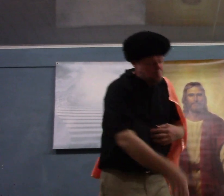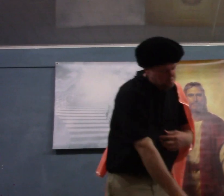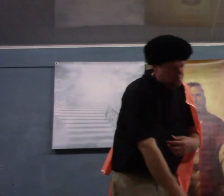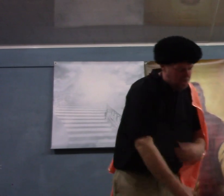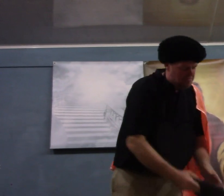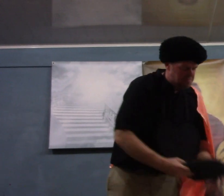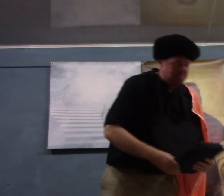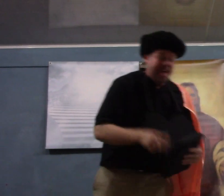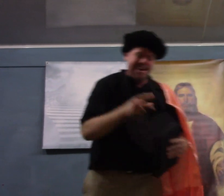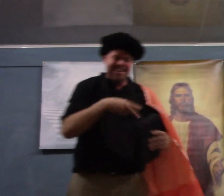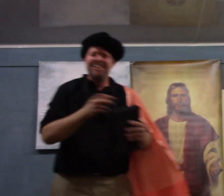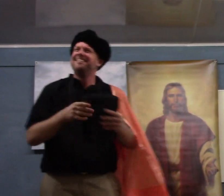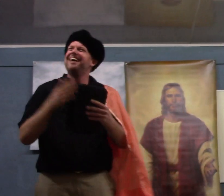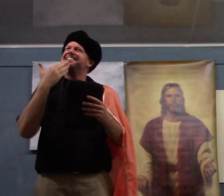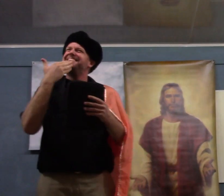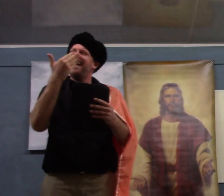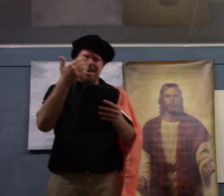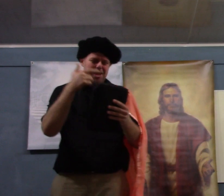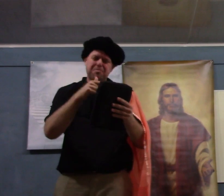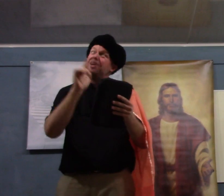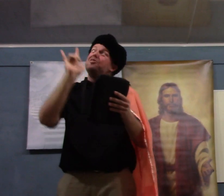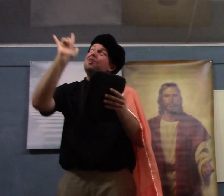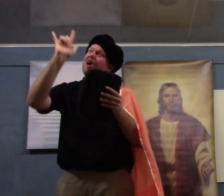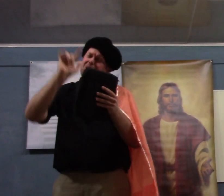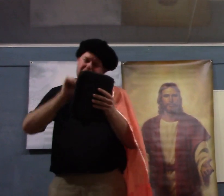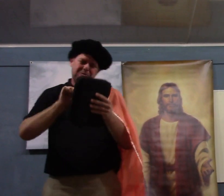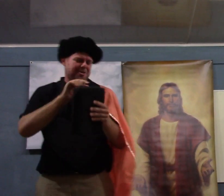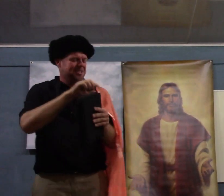Oh, yeah, I'm gonna take the Bible. And I'm gonna read the Bible.